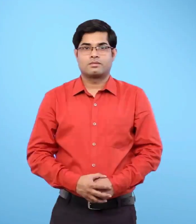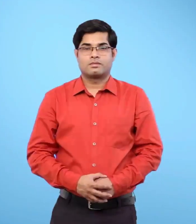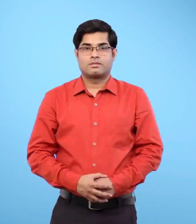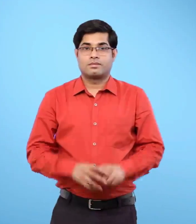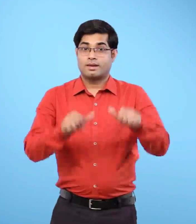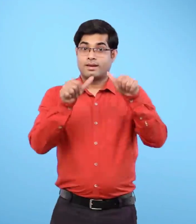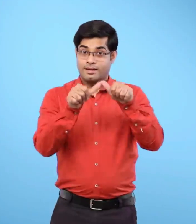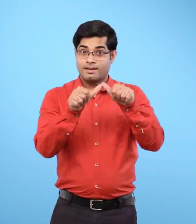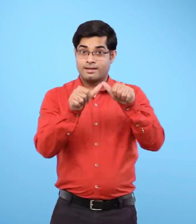A.